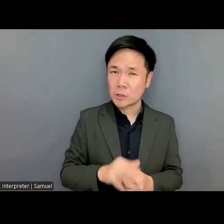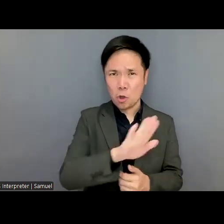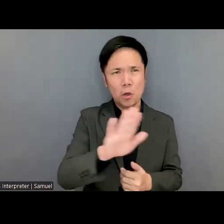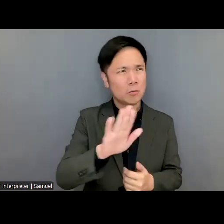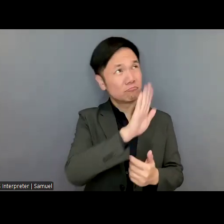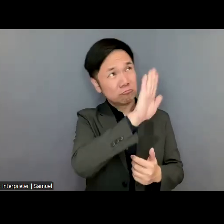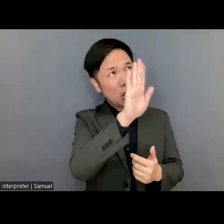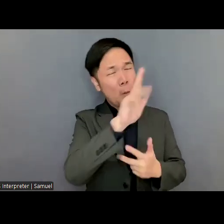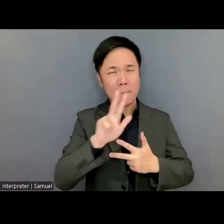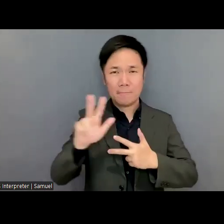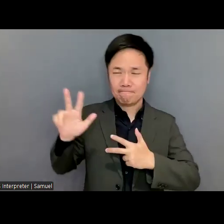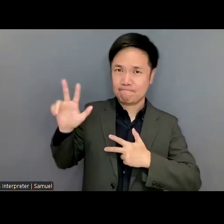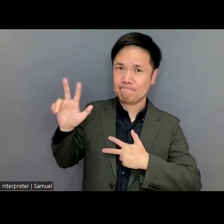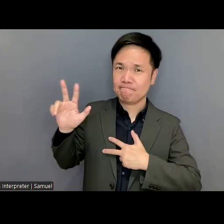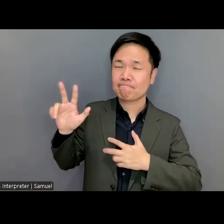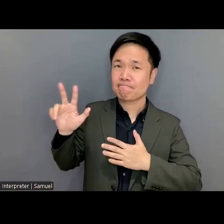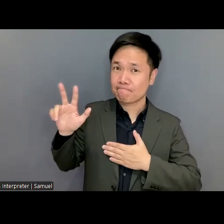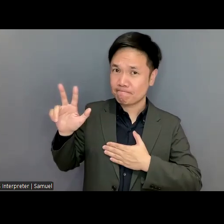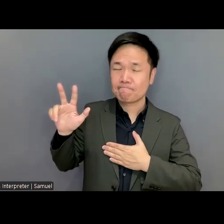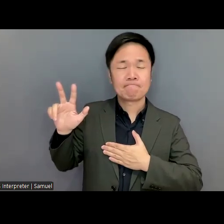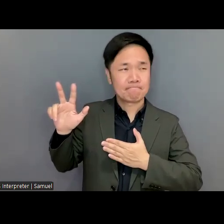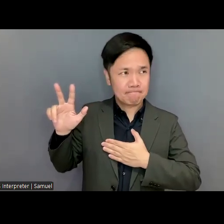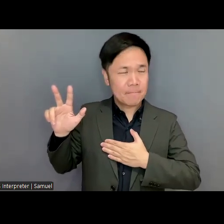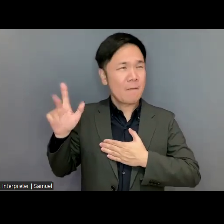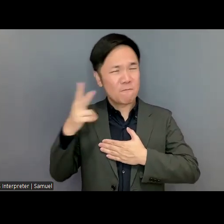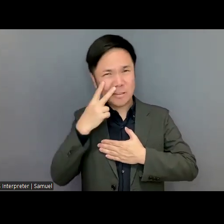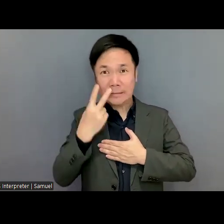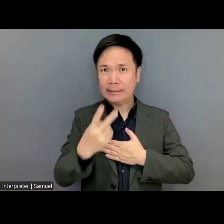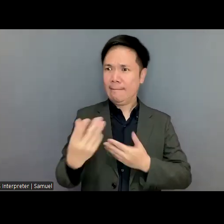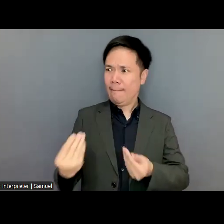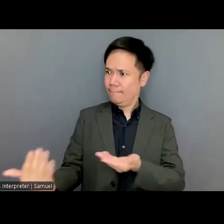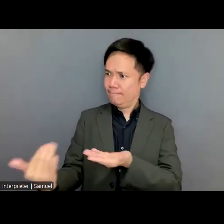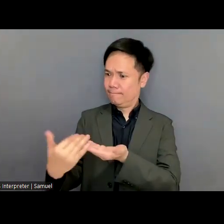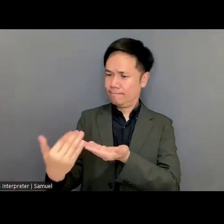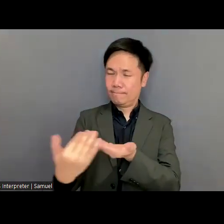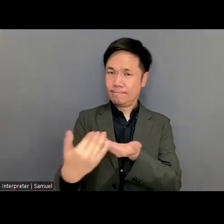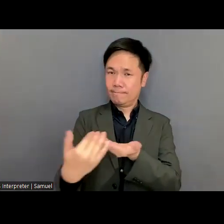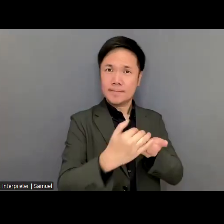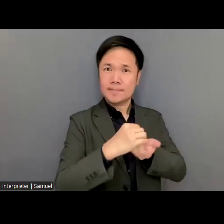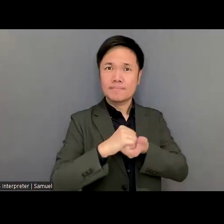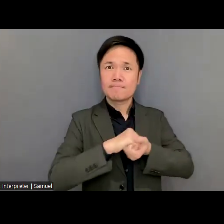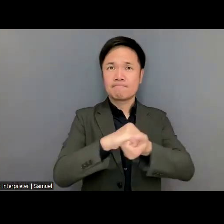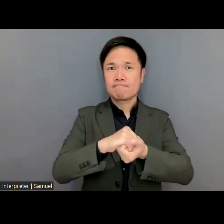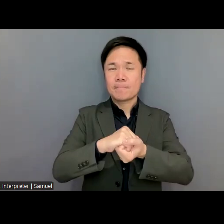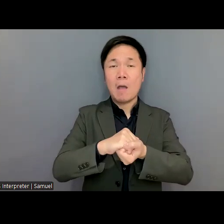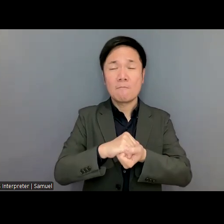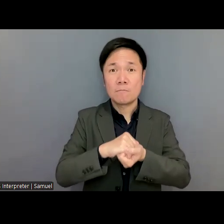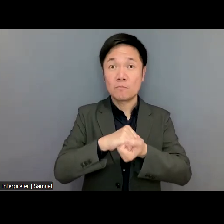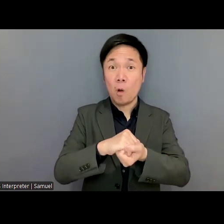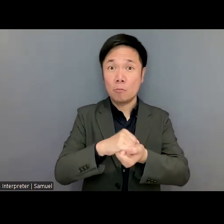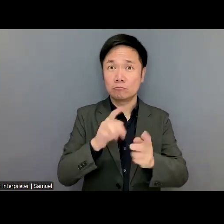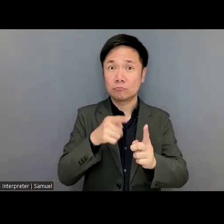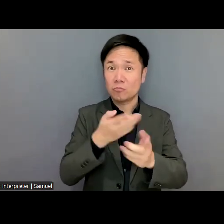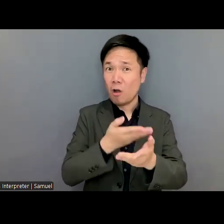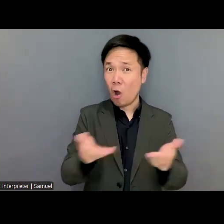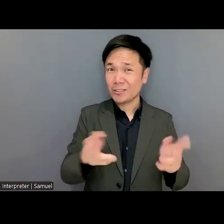commitments, looking at collaborative approaches where we will need to see how our issues are